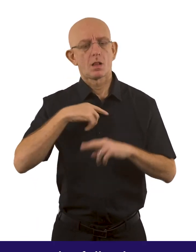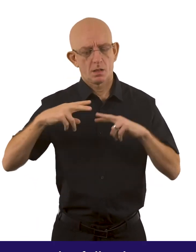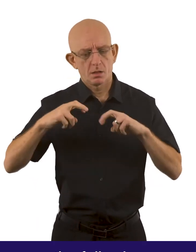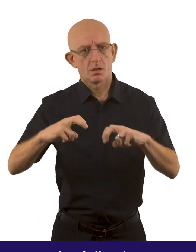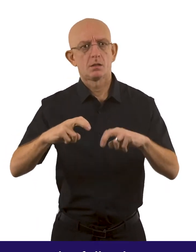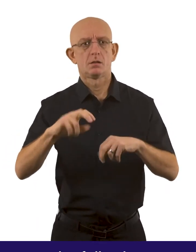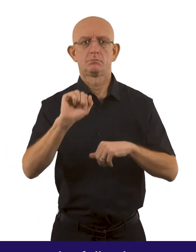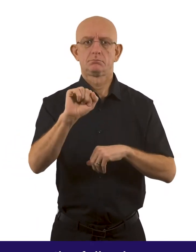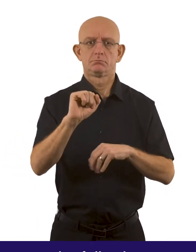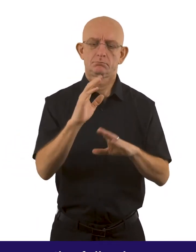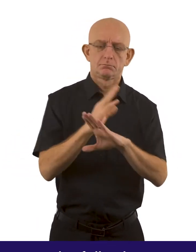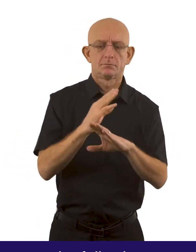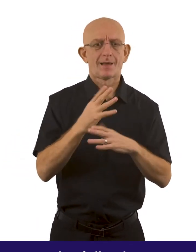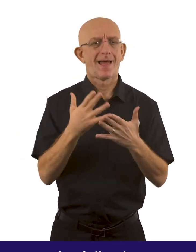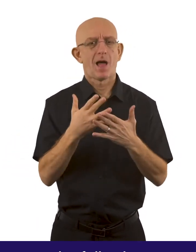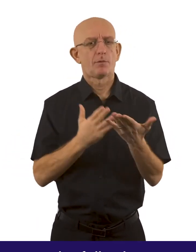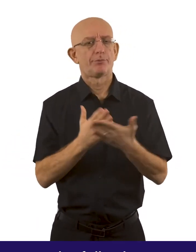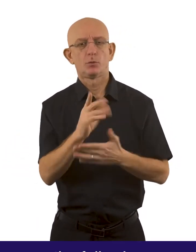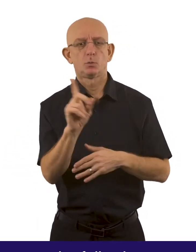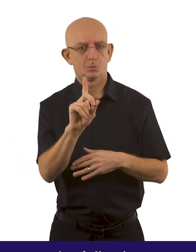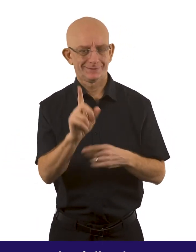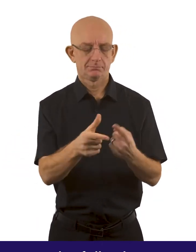We will process the following personal data: